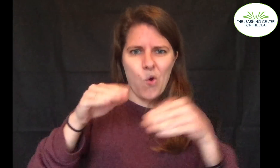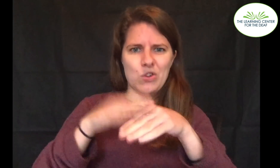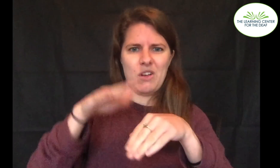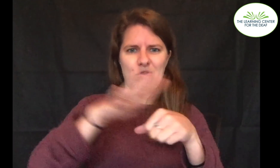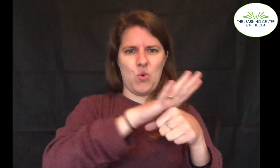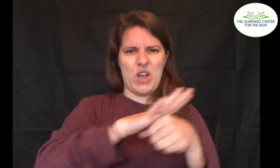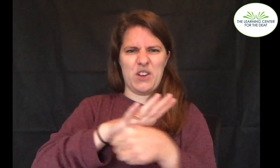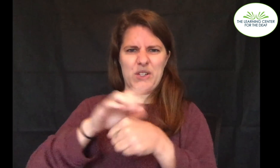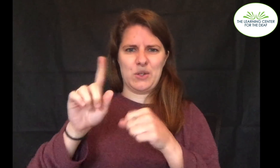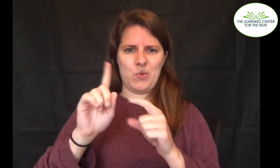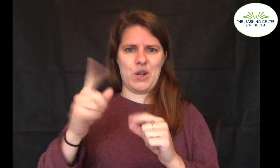direct our study.